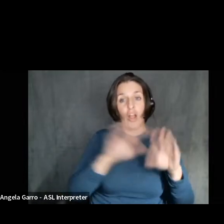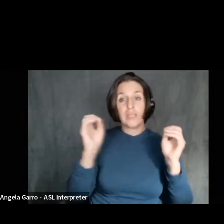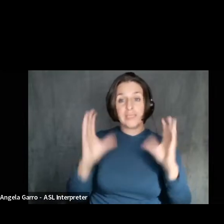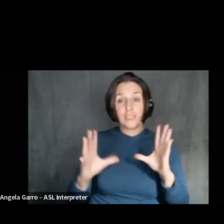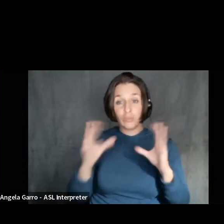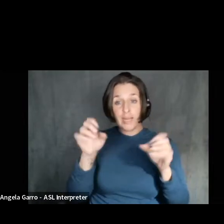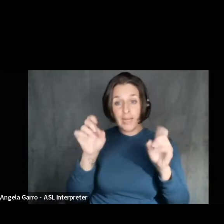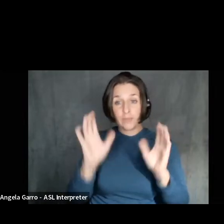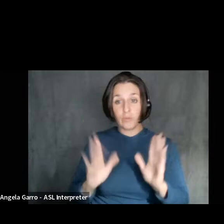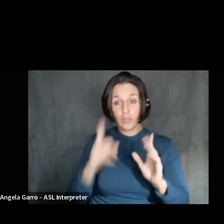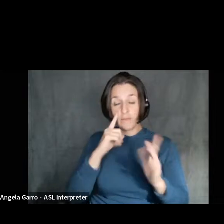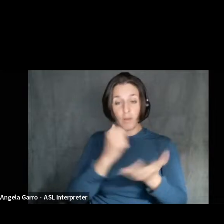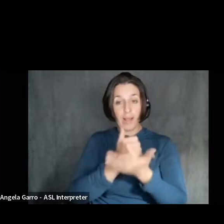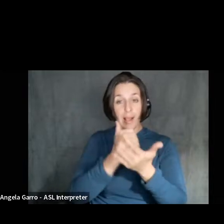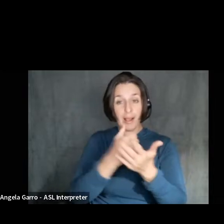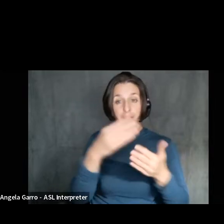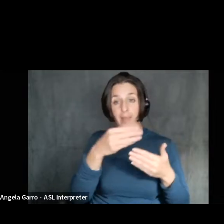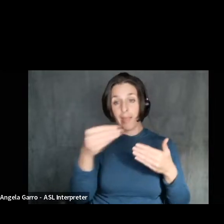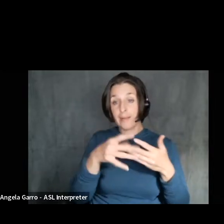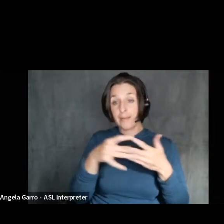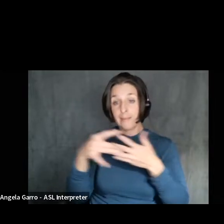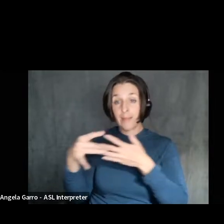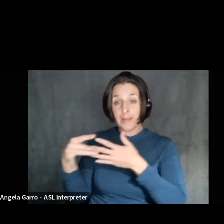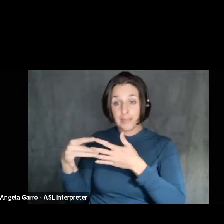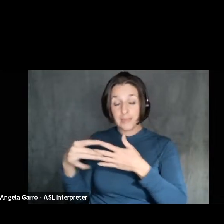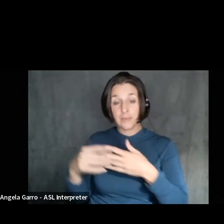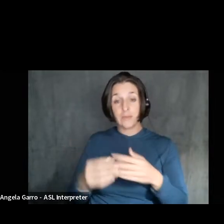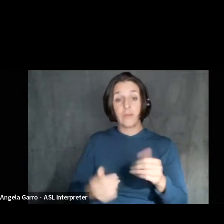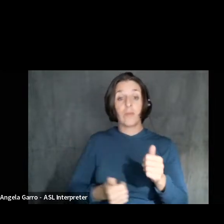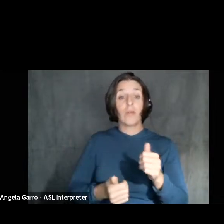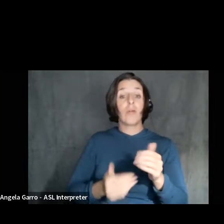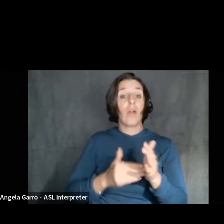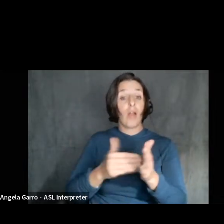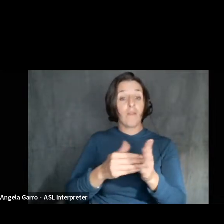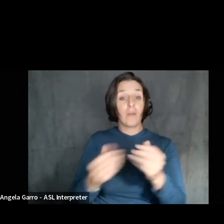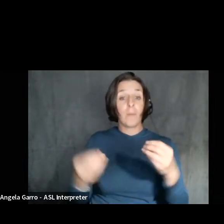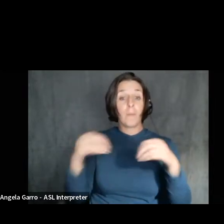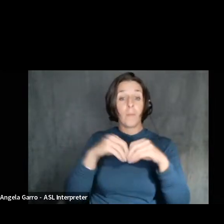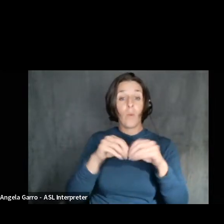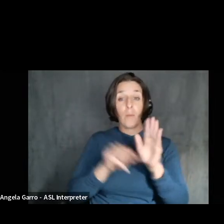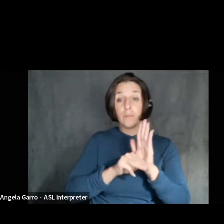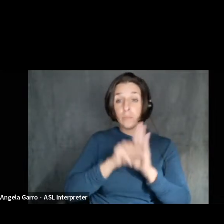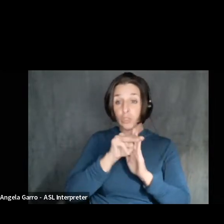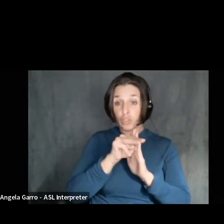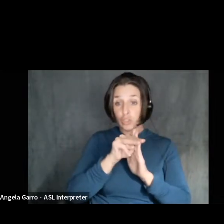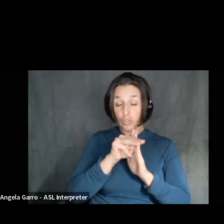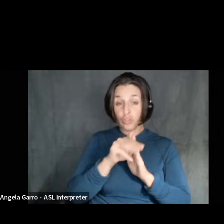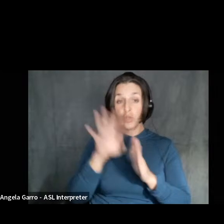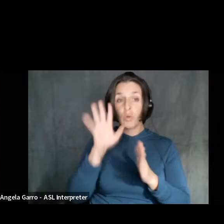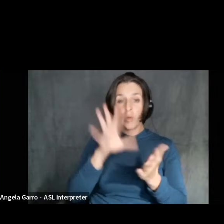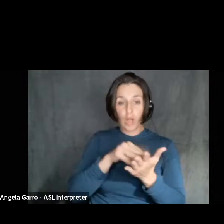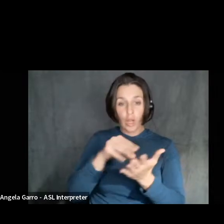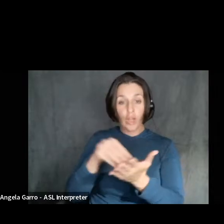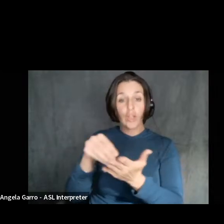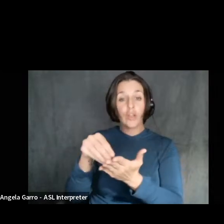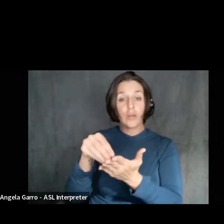educator for help and guidance. Often the more mature pupils will learn and cogently and